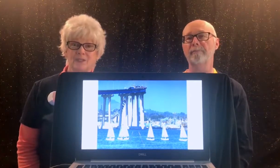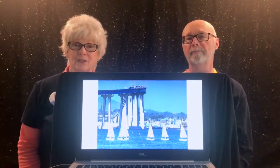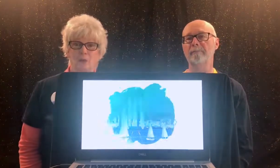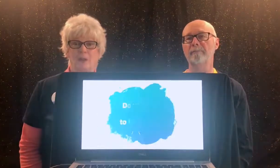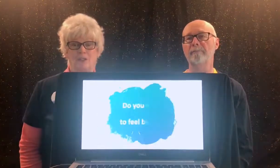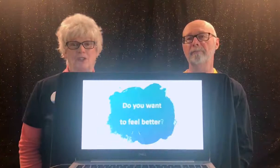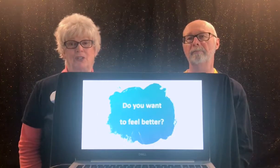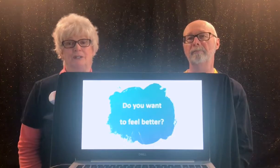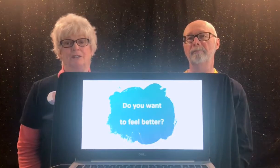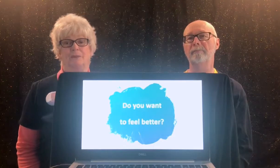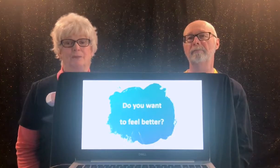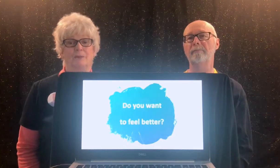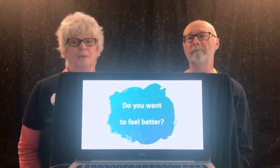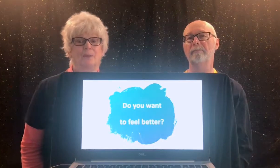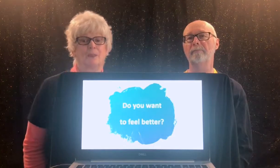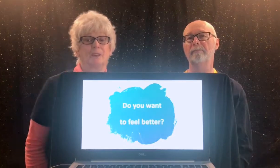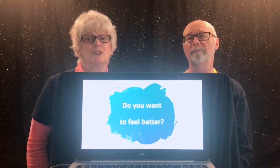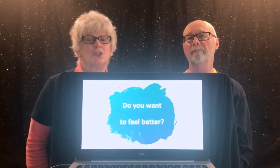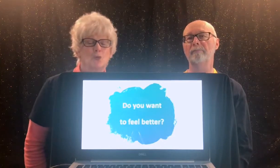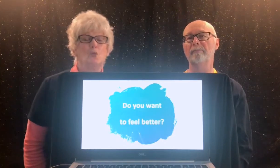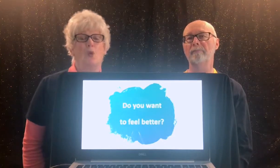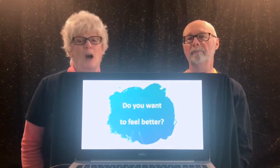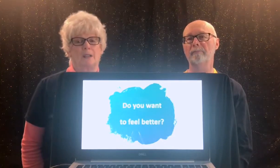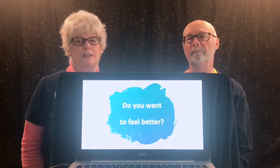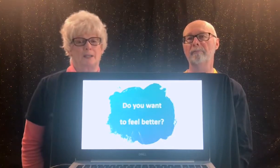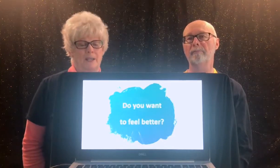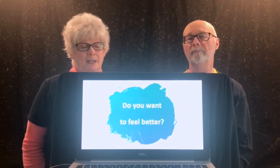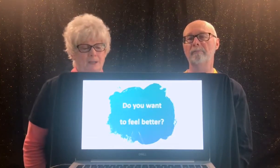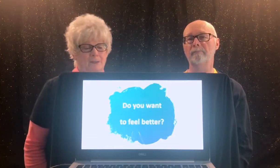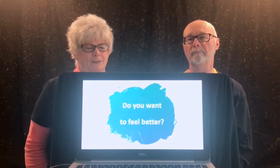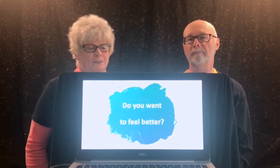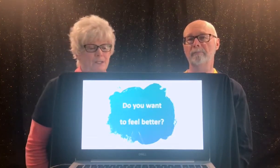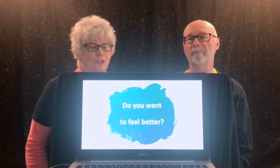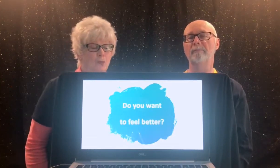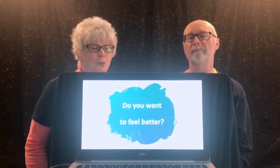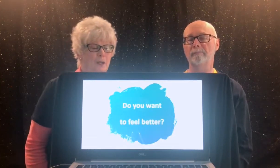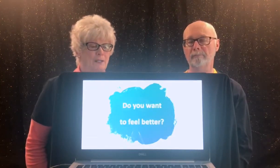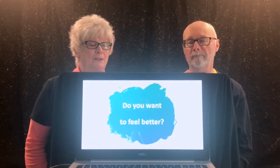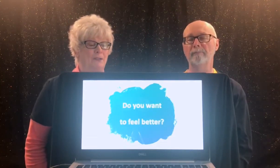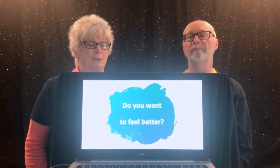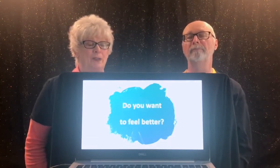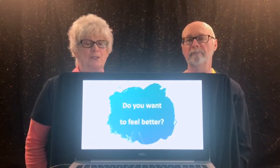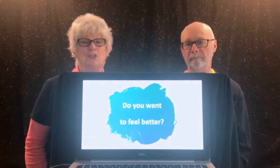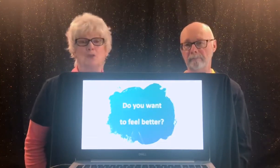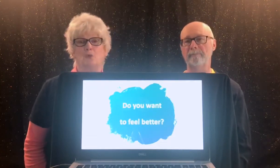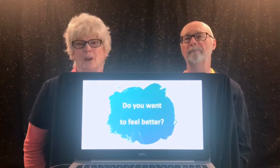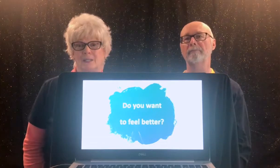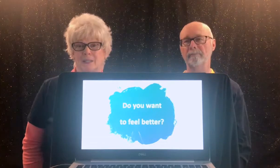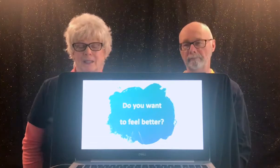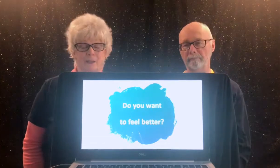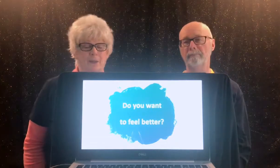the question, do you want to heal? Do you want to feel better? Do you want to get